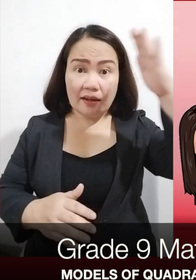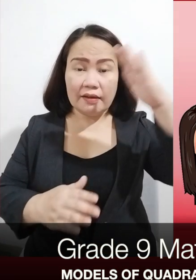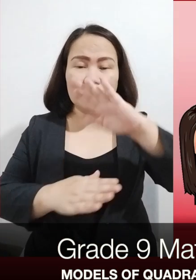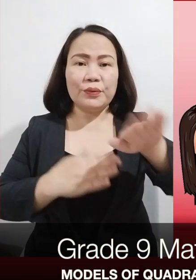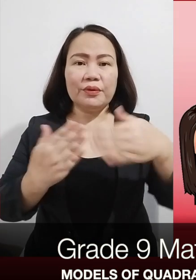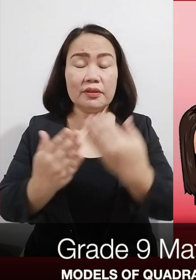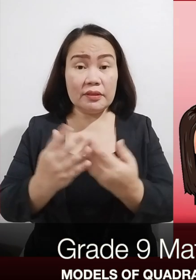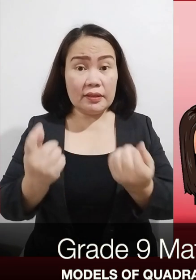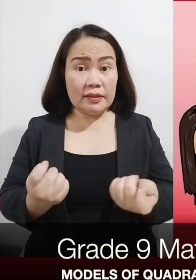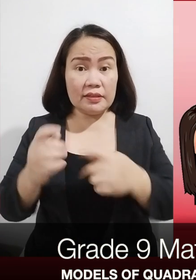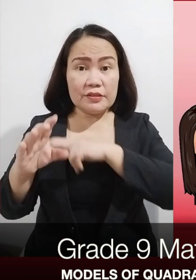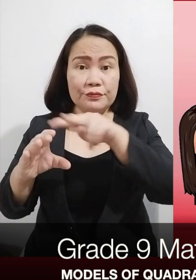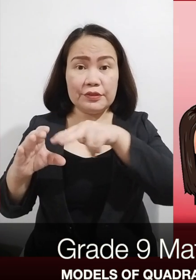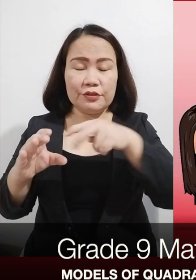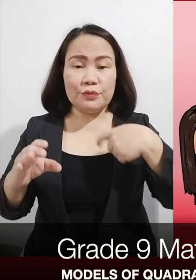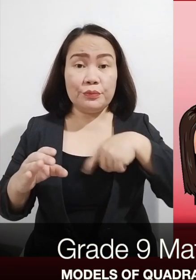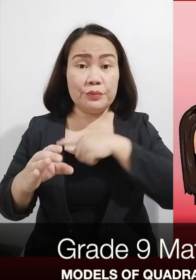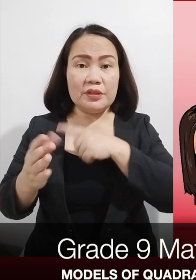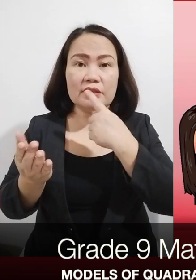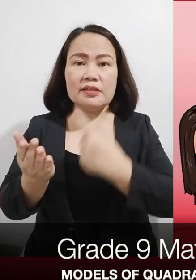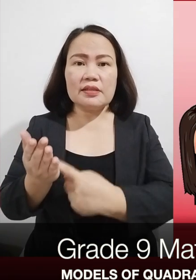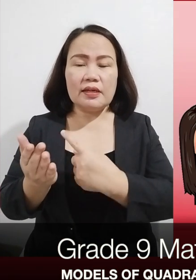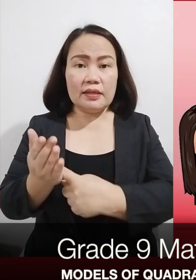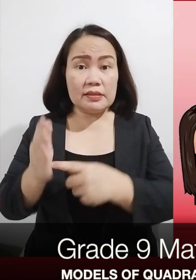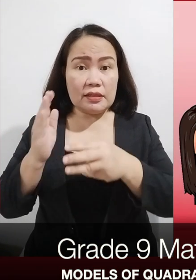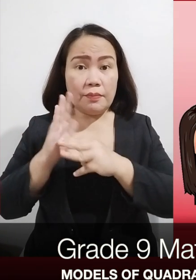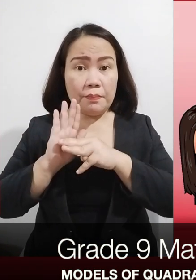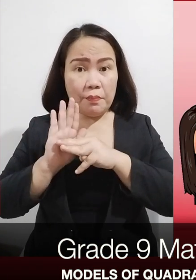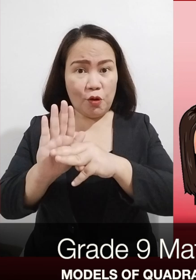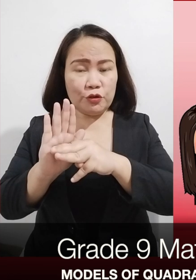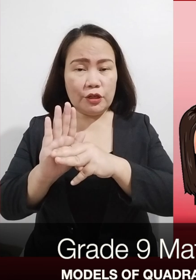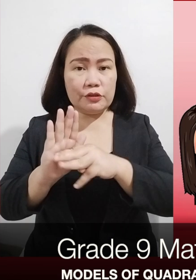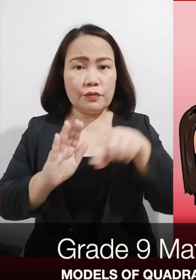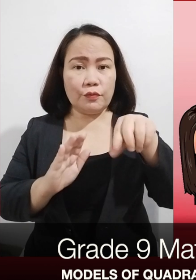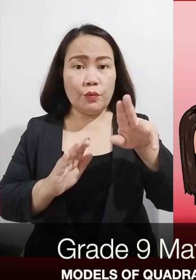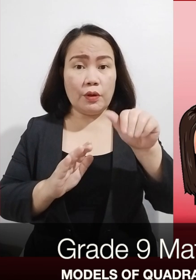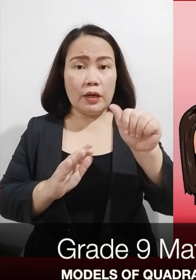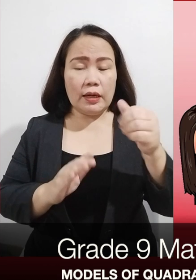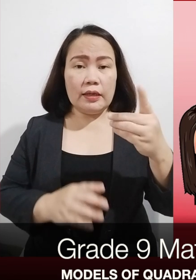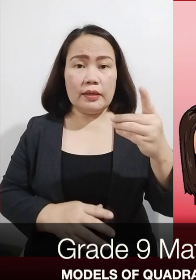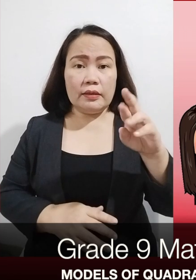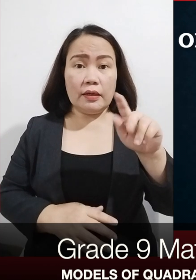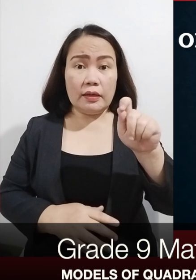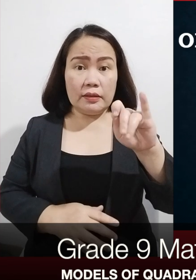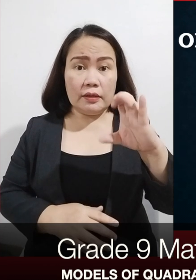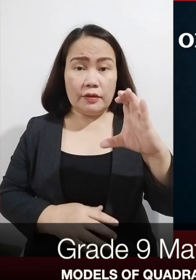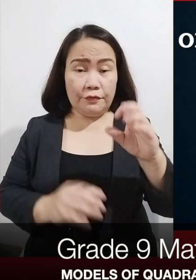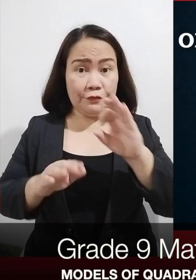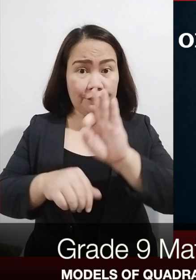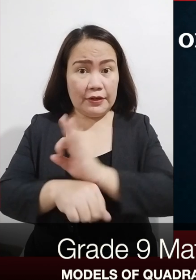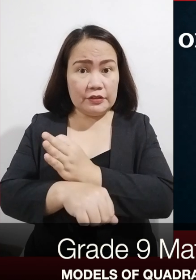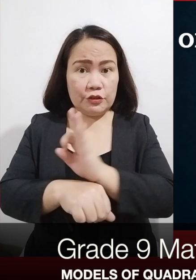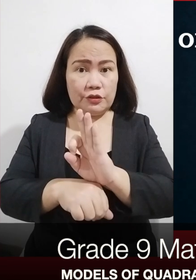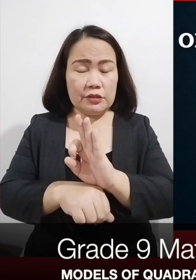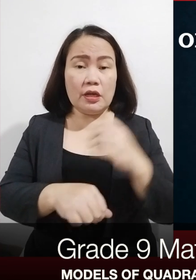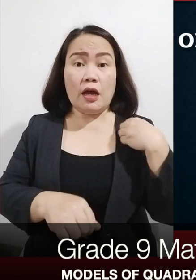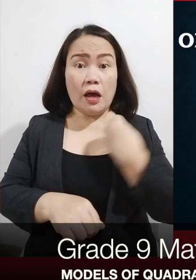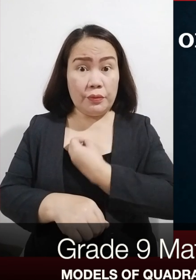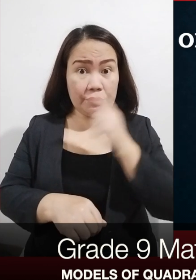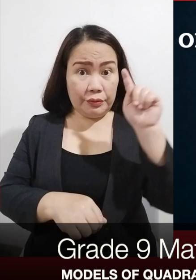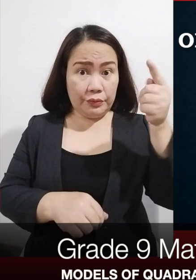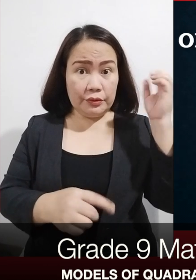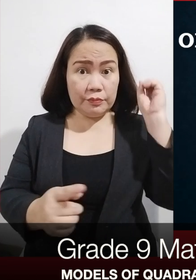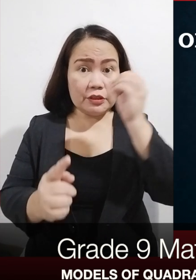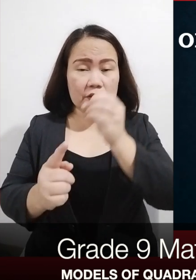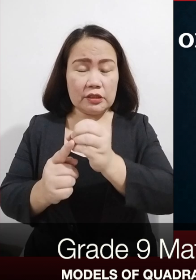Hi mga kawangmat! In this video, we will be discussing the models of quadratic functions. So our only objective